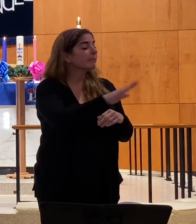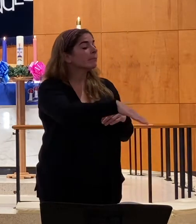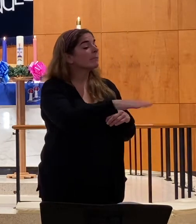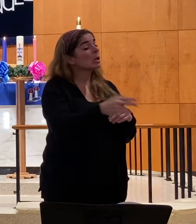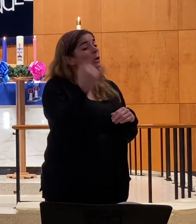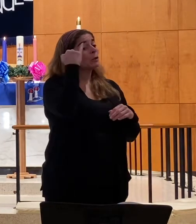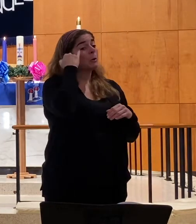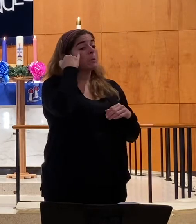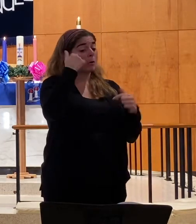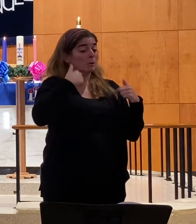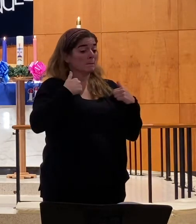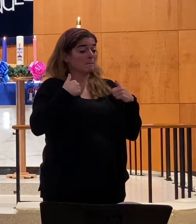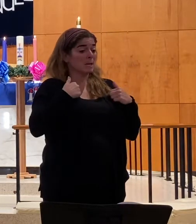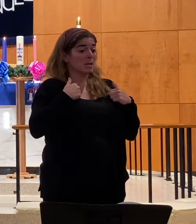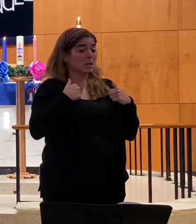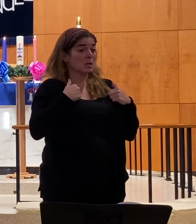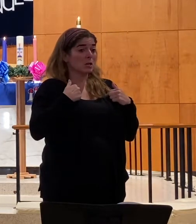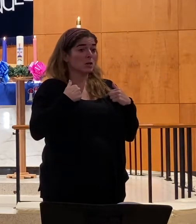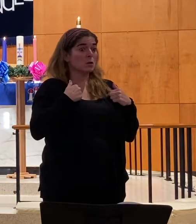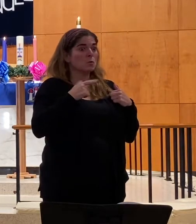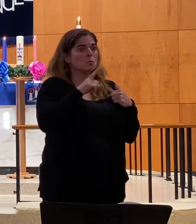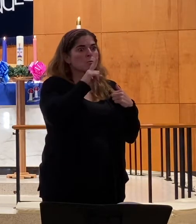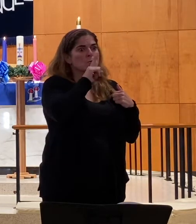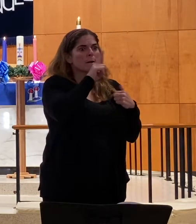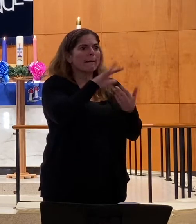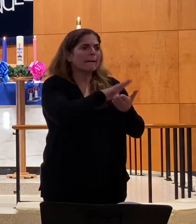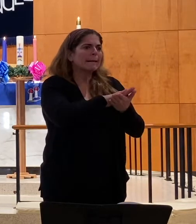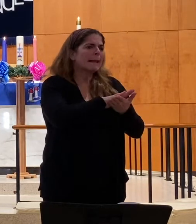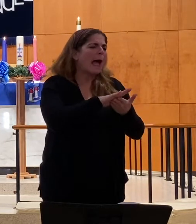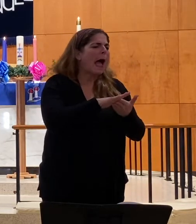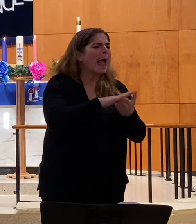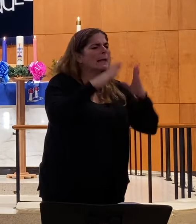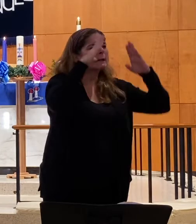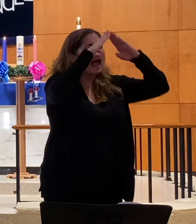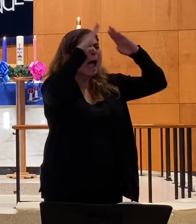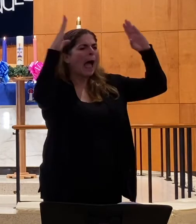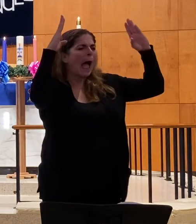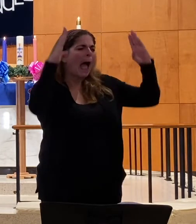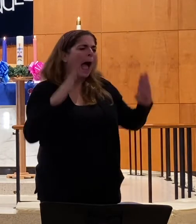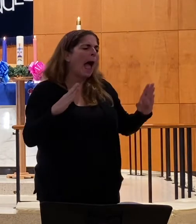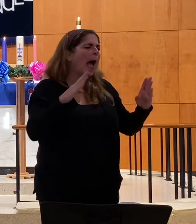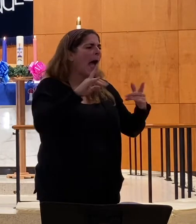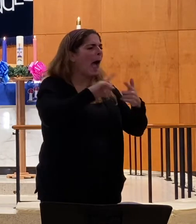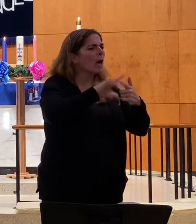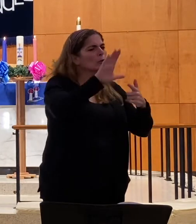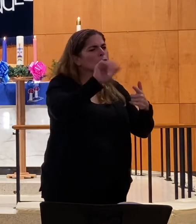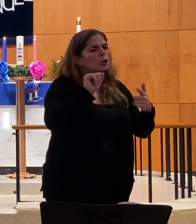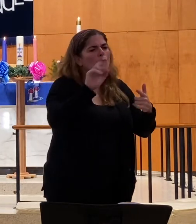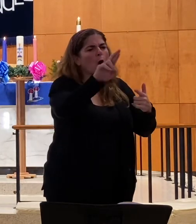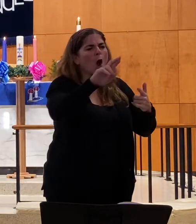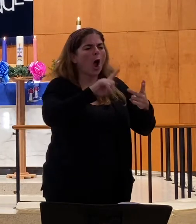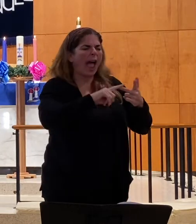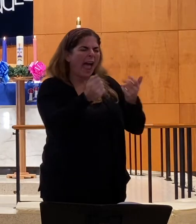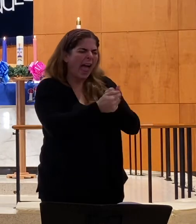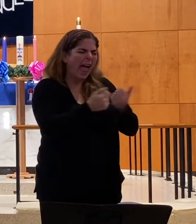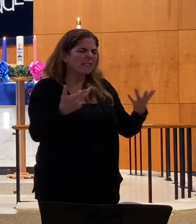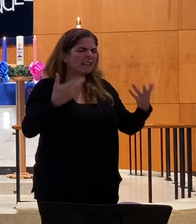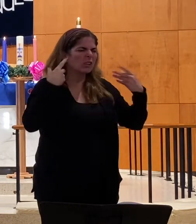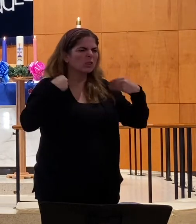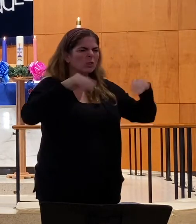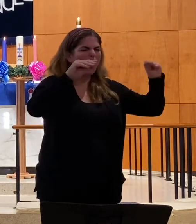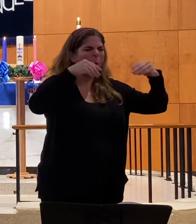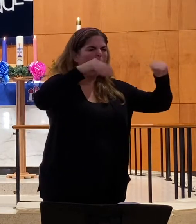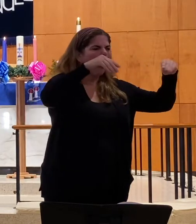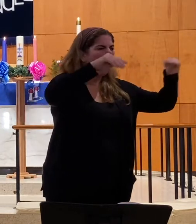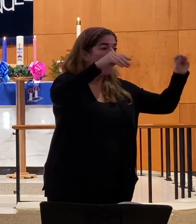be real generous and sold my house and my car and big garage sale and gave all my money